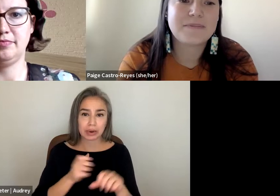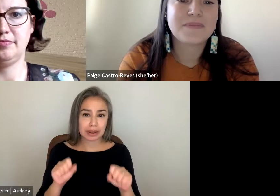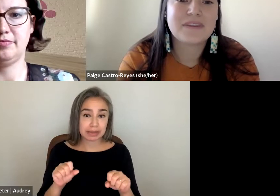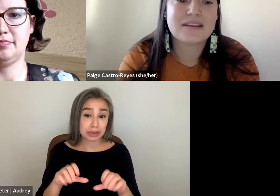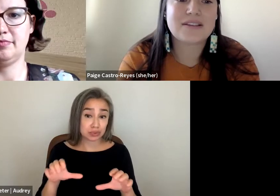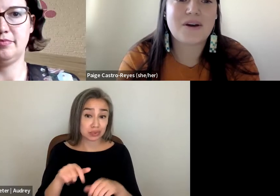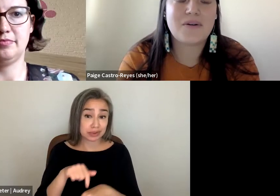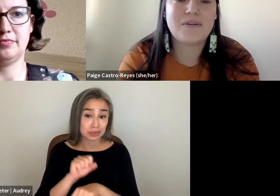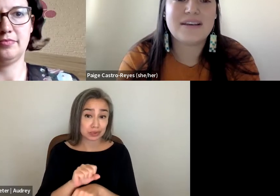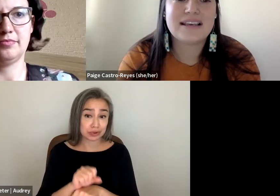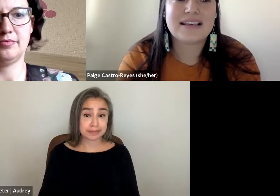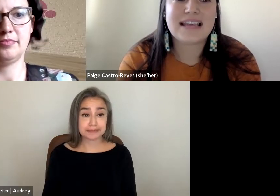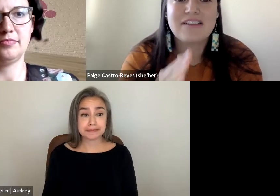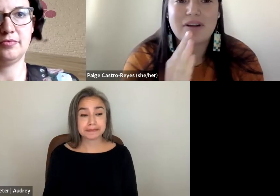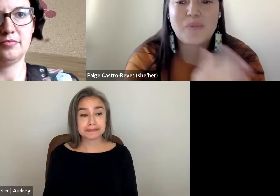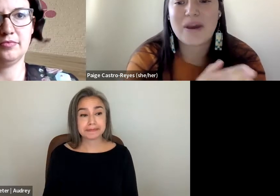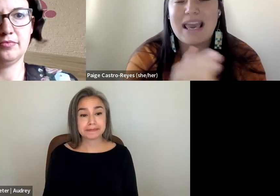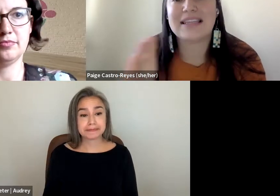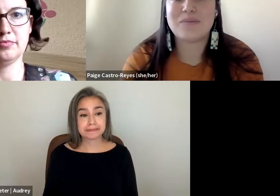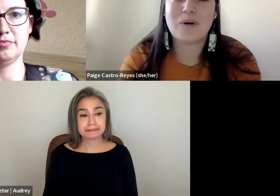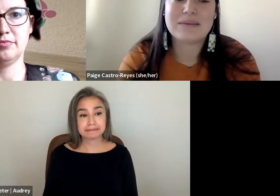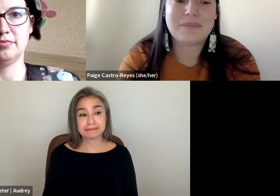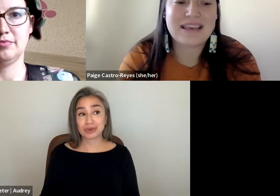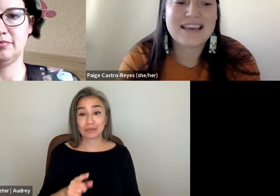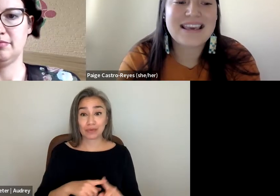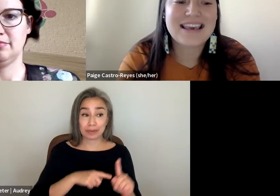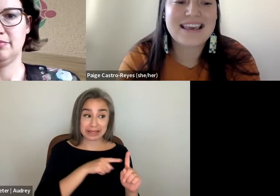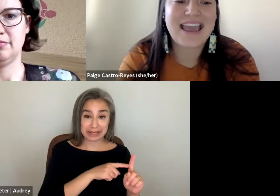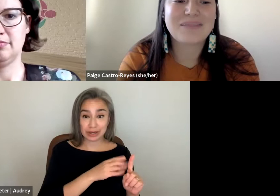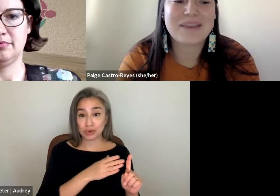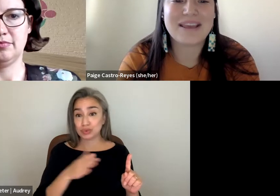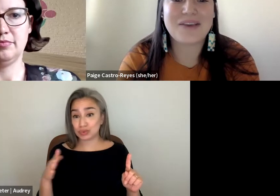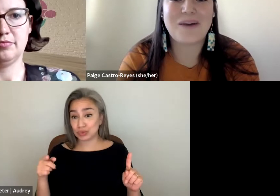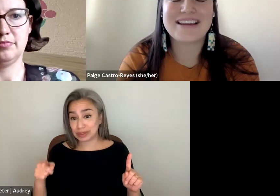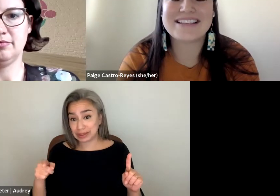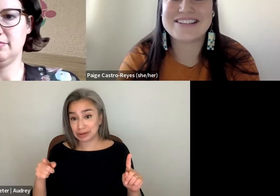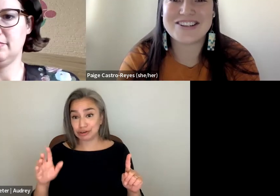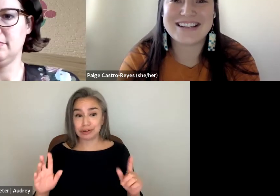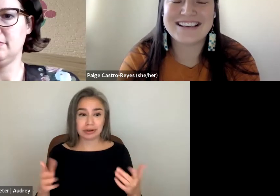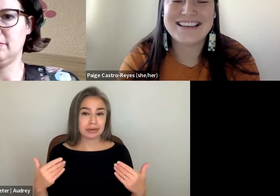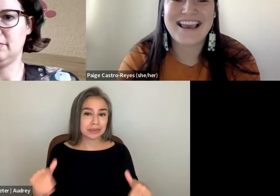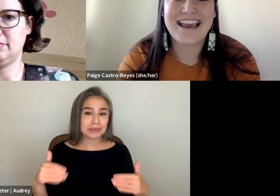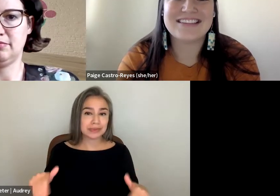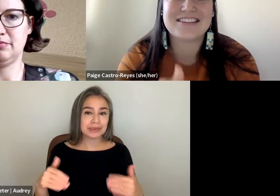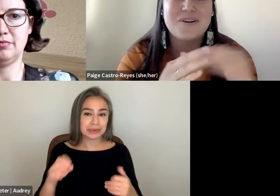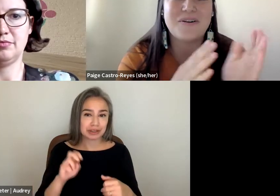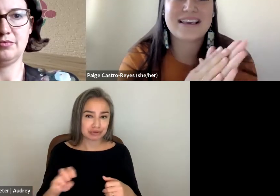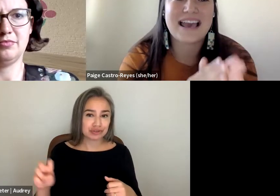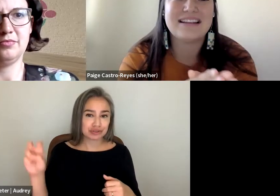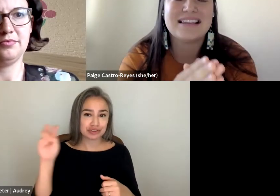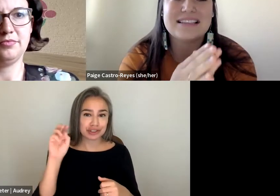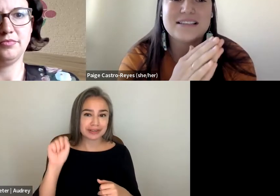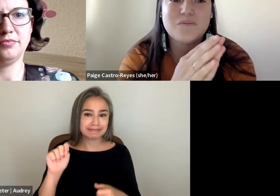work. So getting from point A to point B can be quite a journey. And